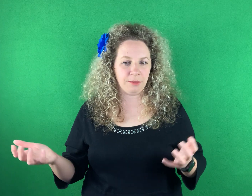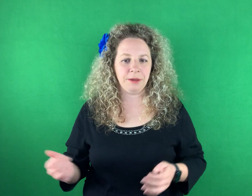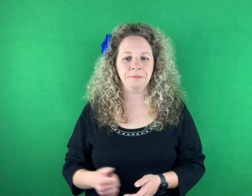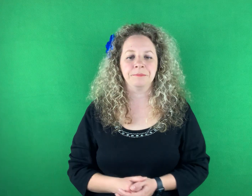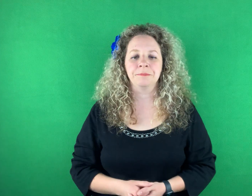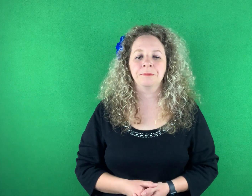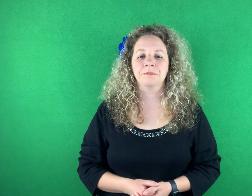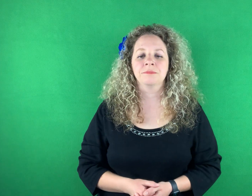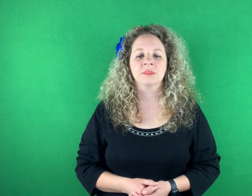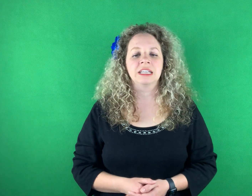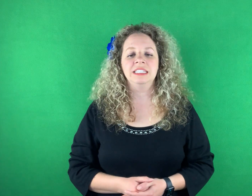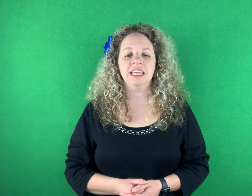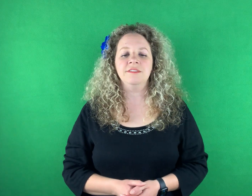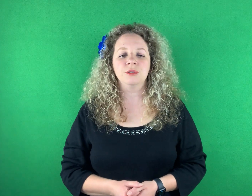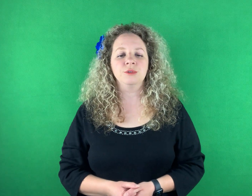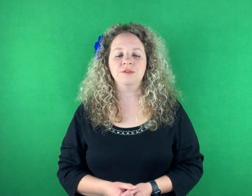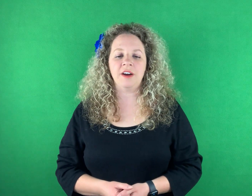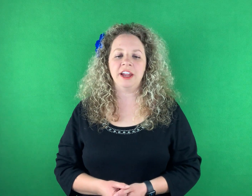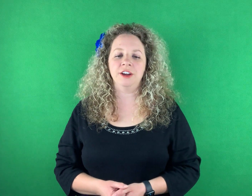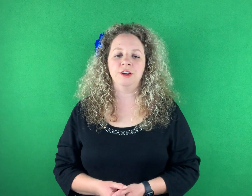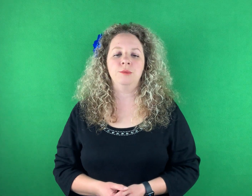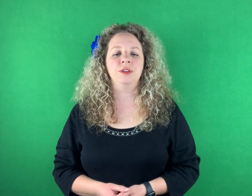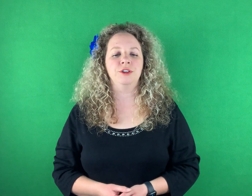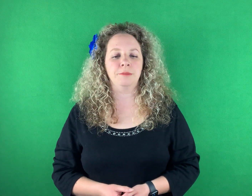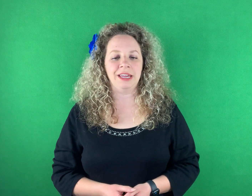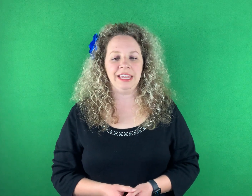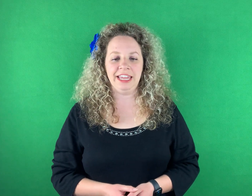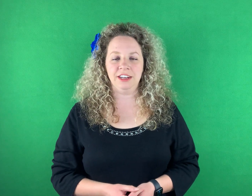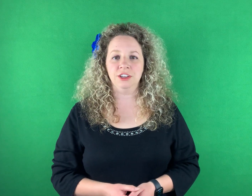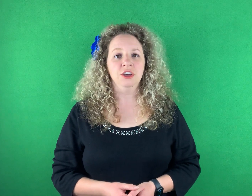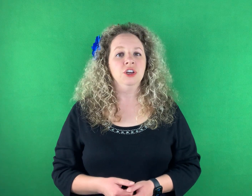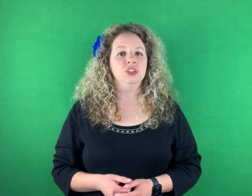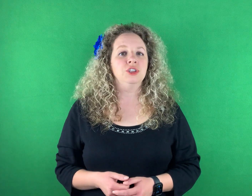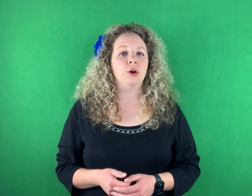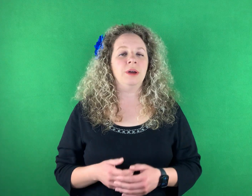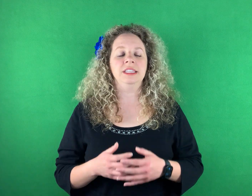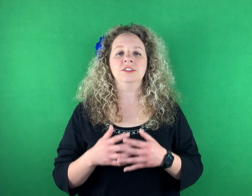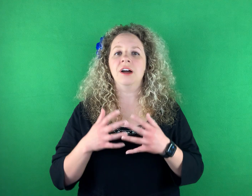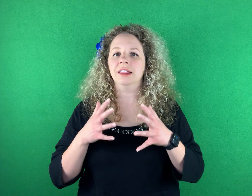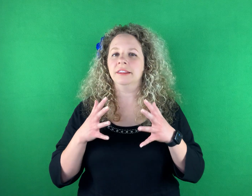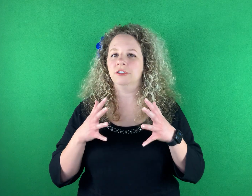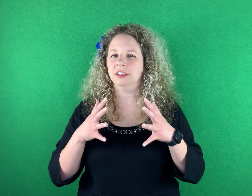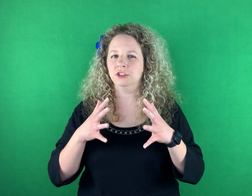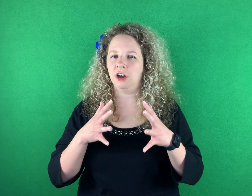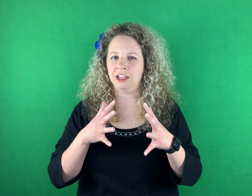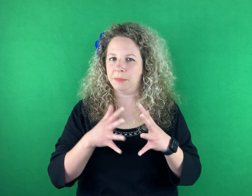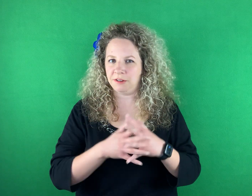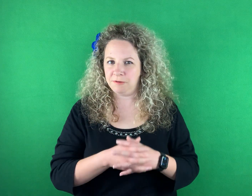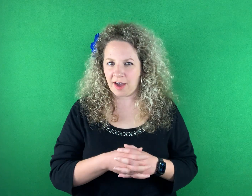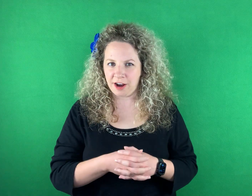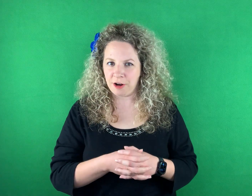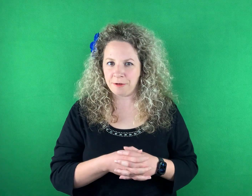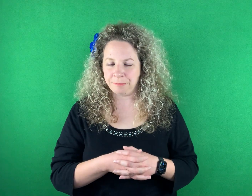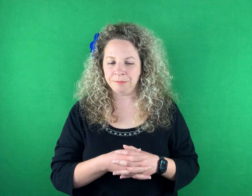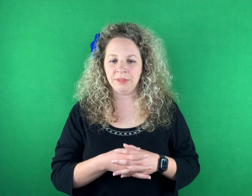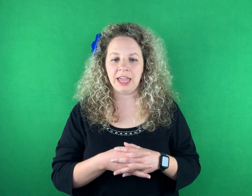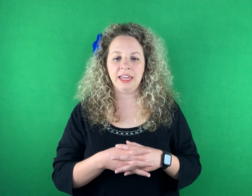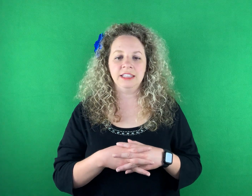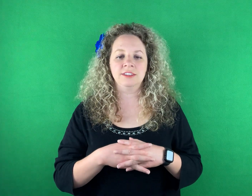way. Save through the fire with your mighty hand. So it's not literally talking about a fire, and it's